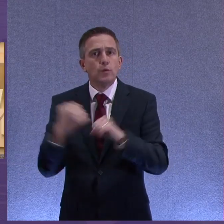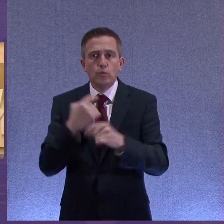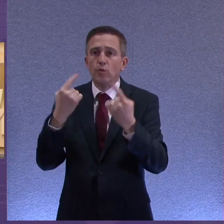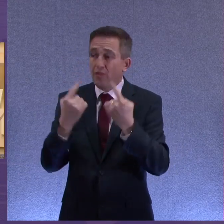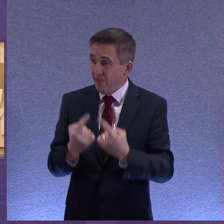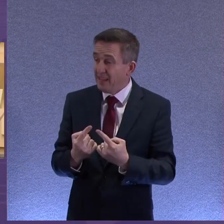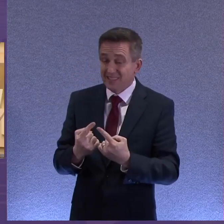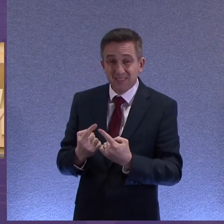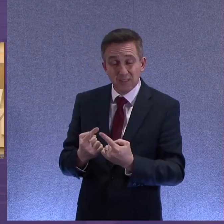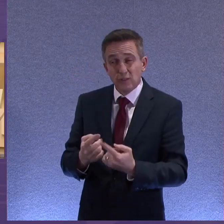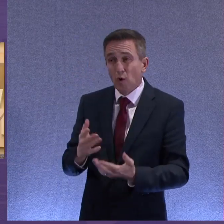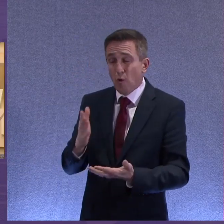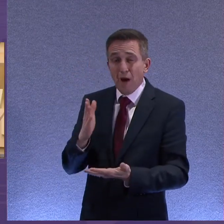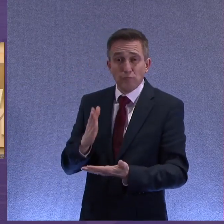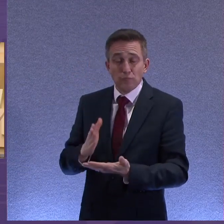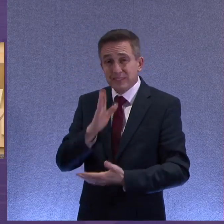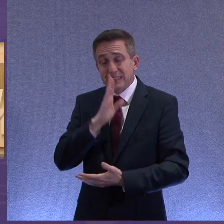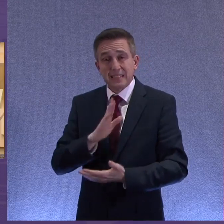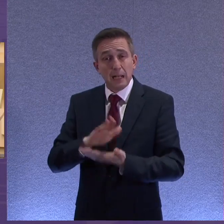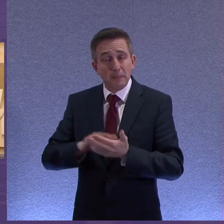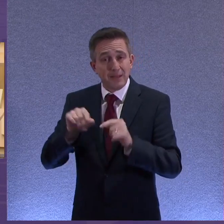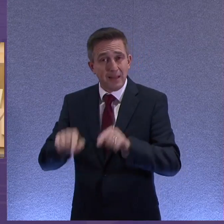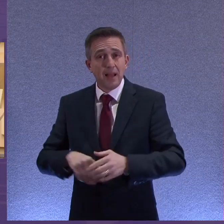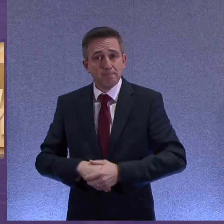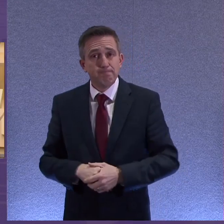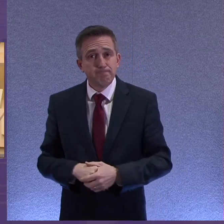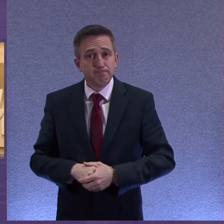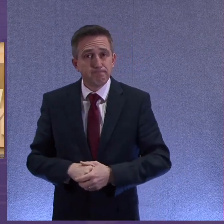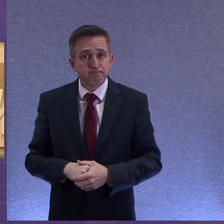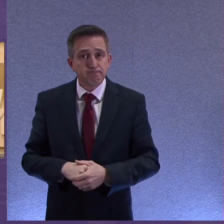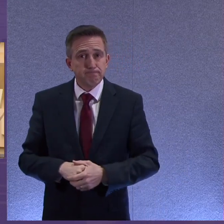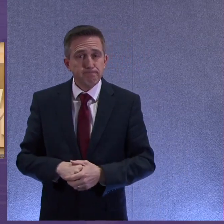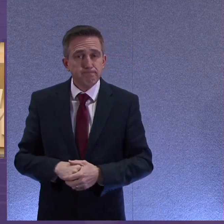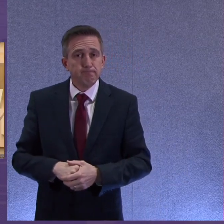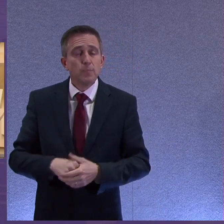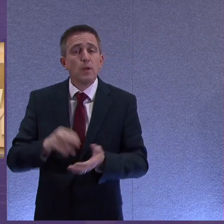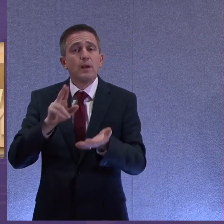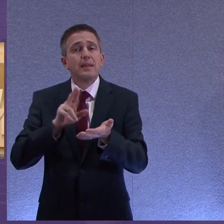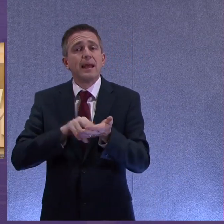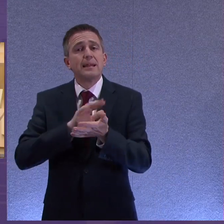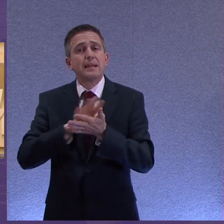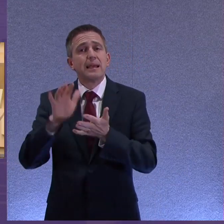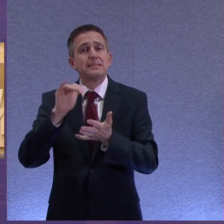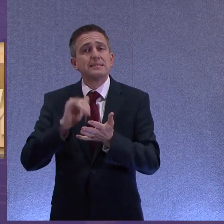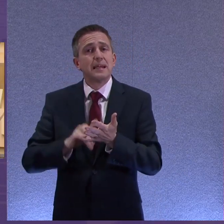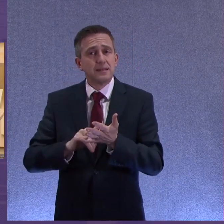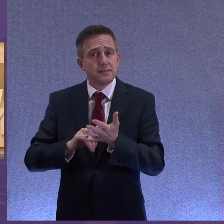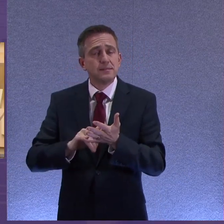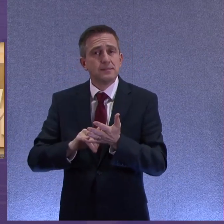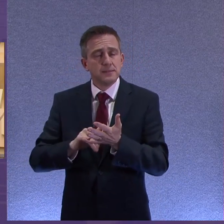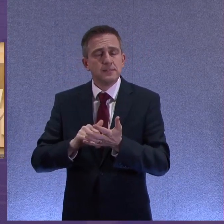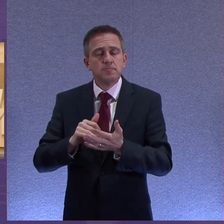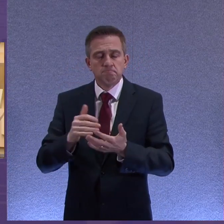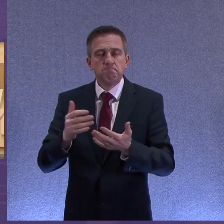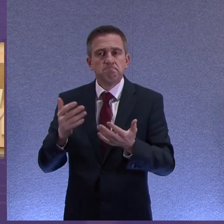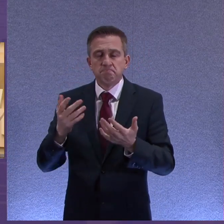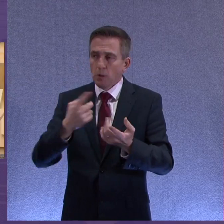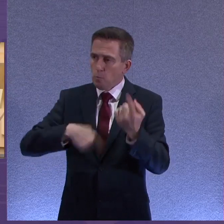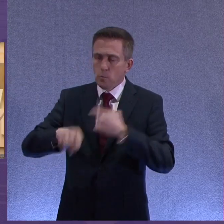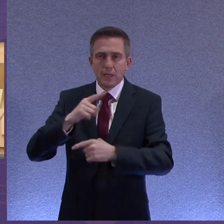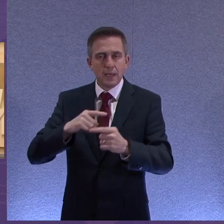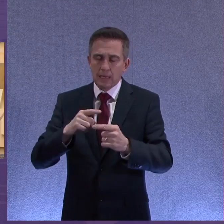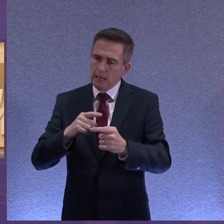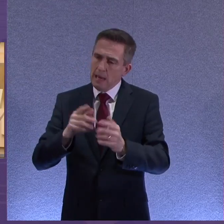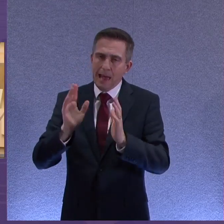that absolutely sincerely. In terms of the points about the NHS, the duty of care that we owe to